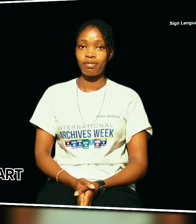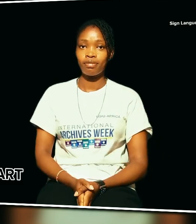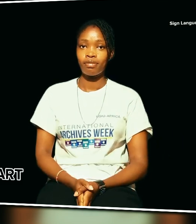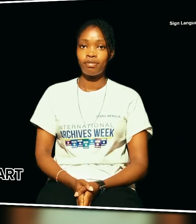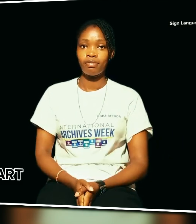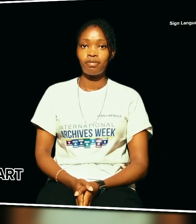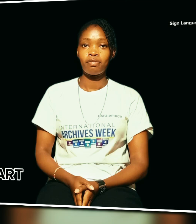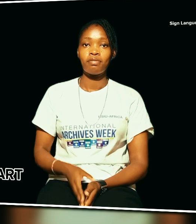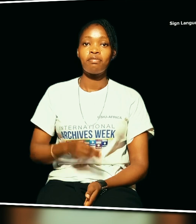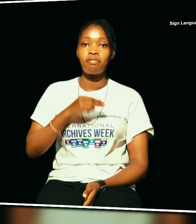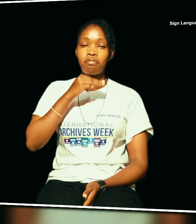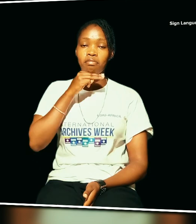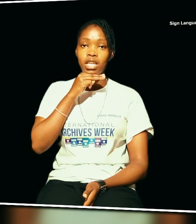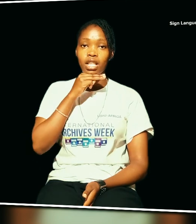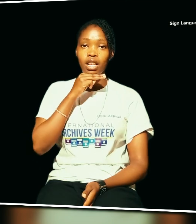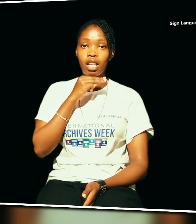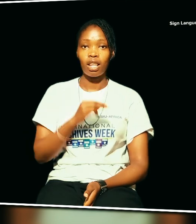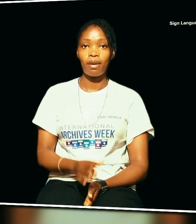Male.